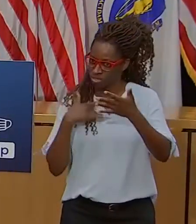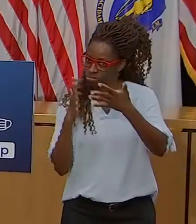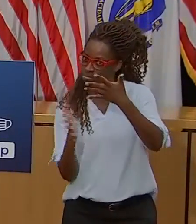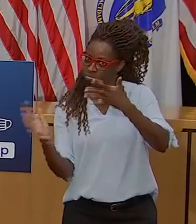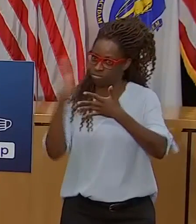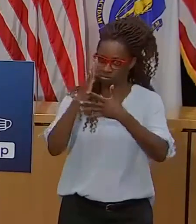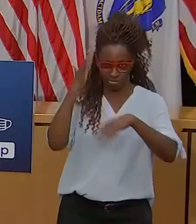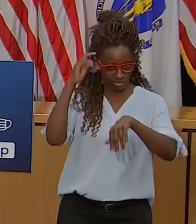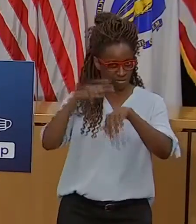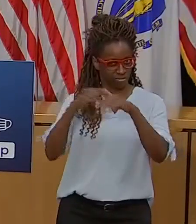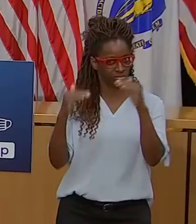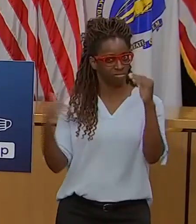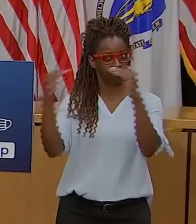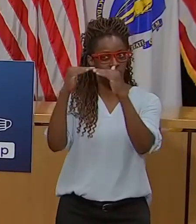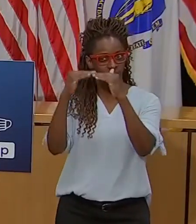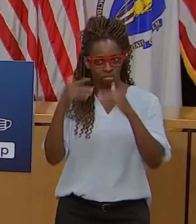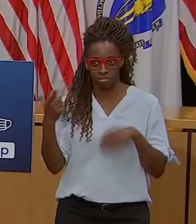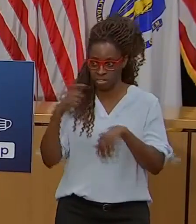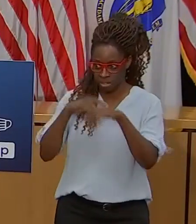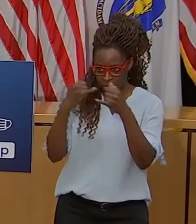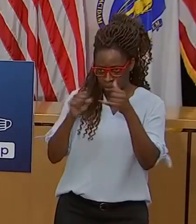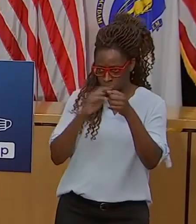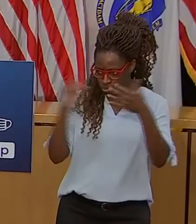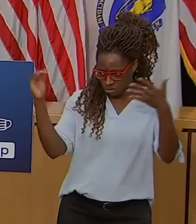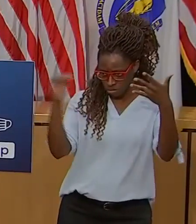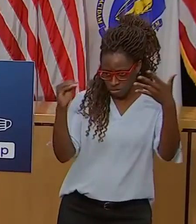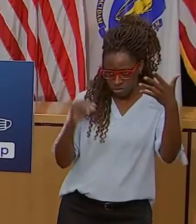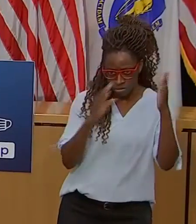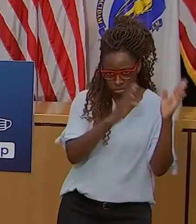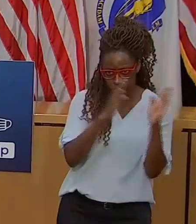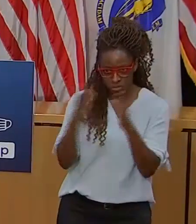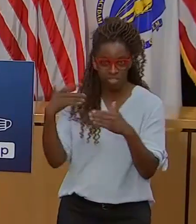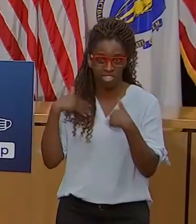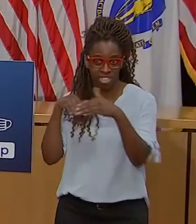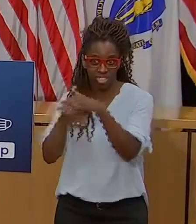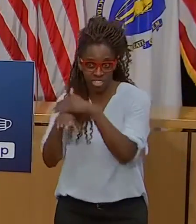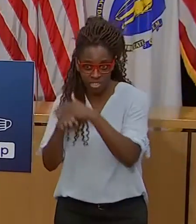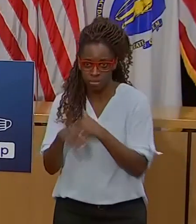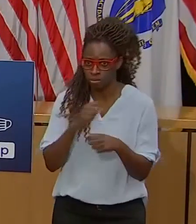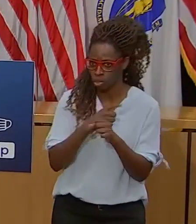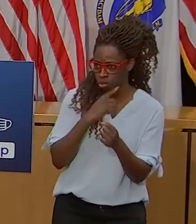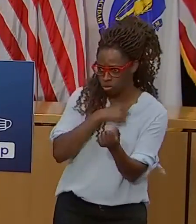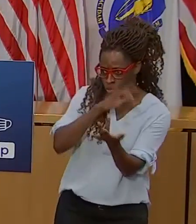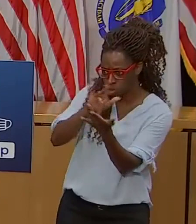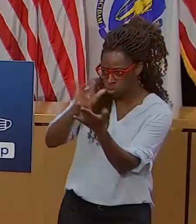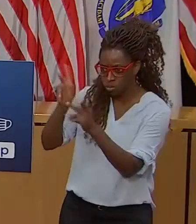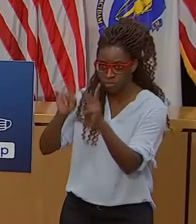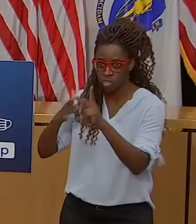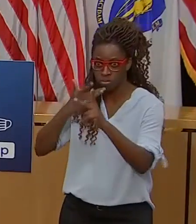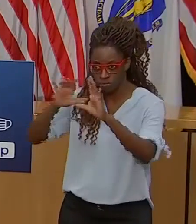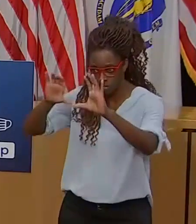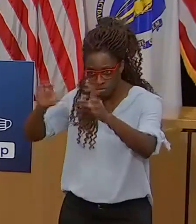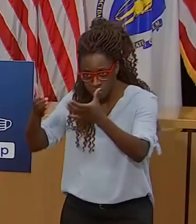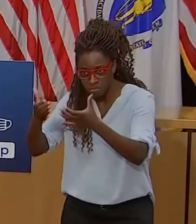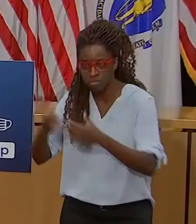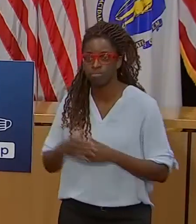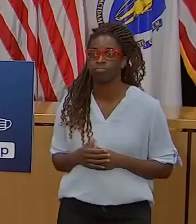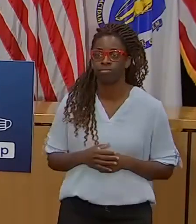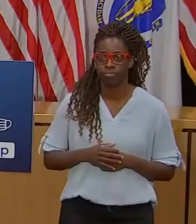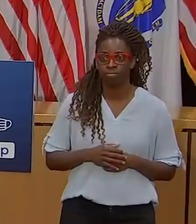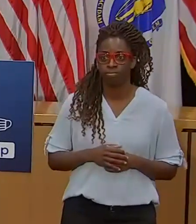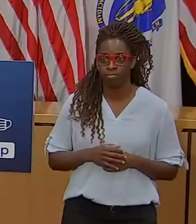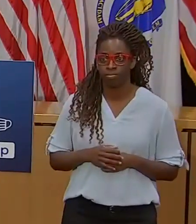will be focusing intently on reaching these individuals and making clear that the vaccine is safe and effective.